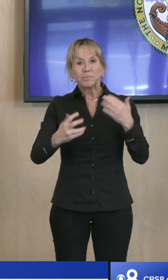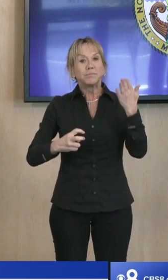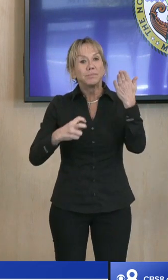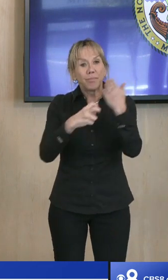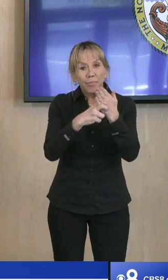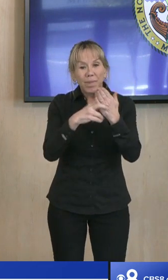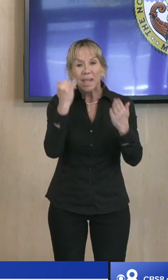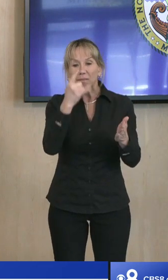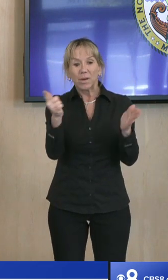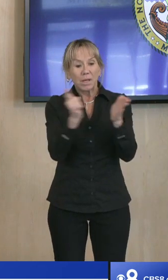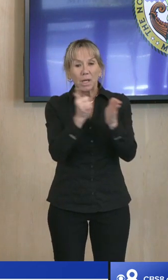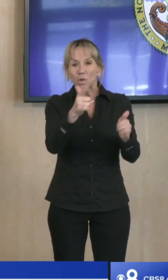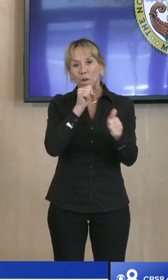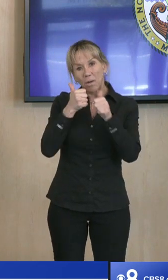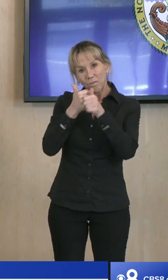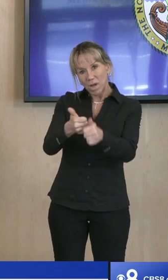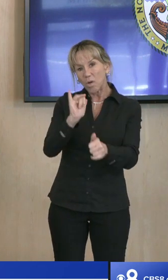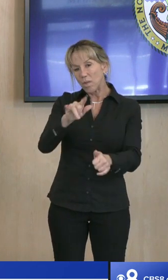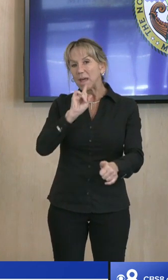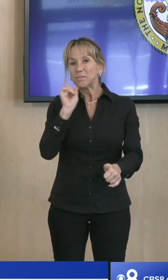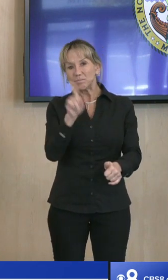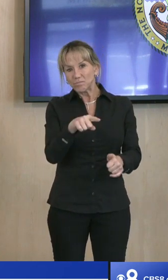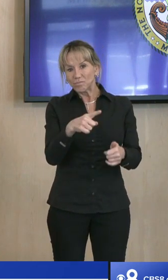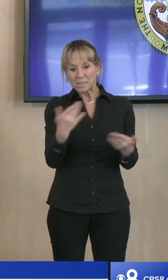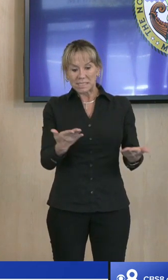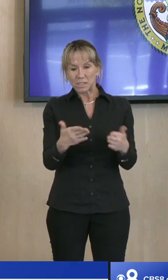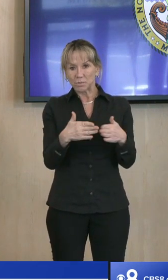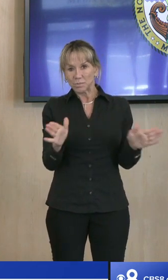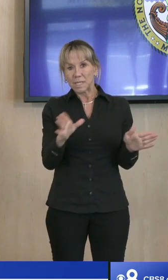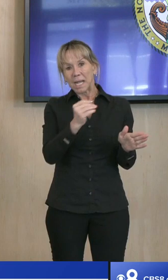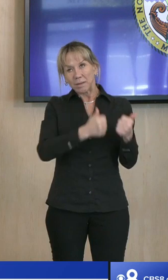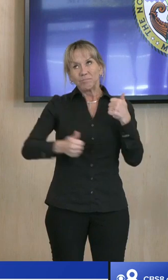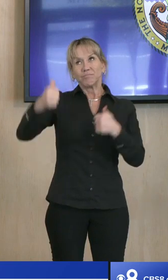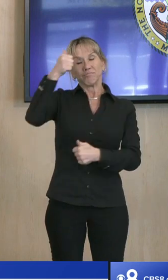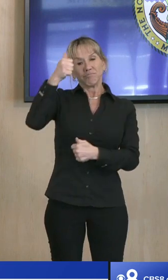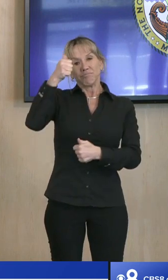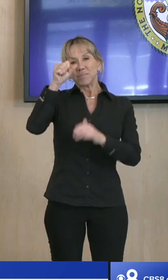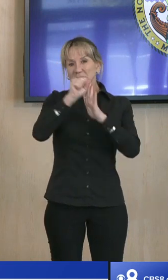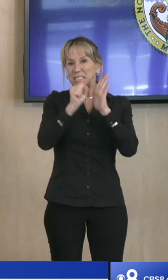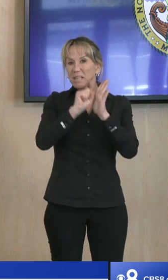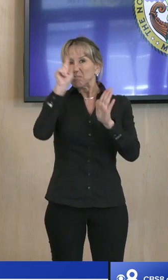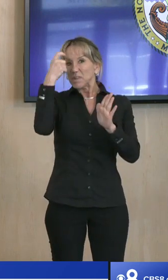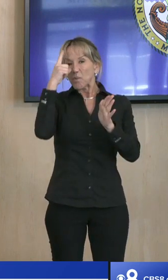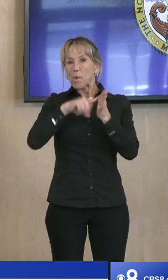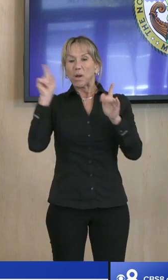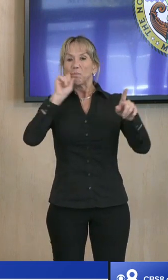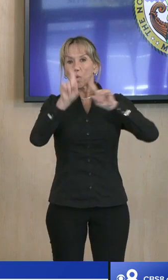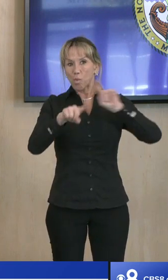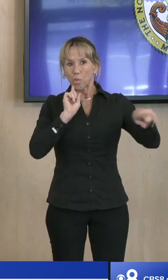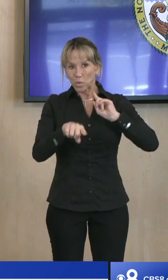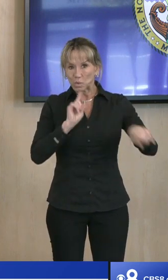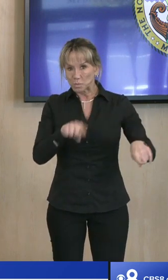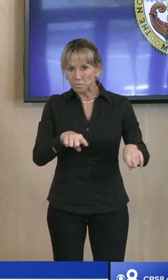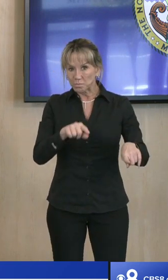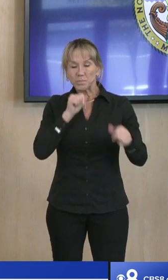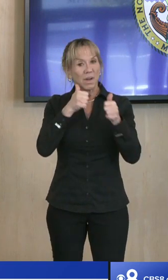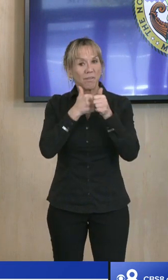for violation of the public order and the executive and the governor's executive order